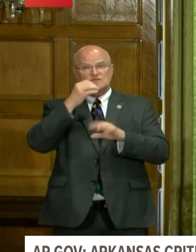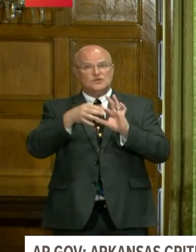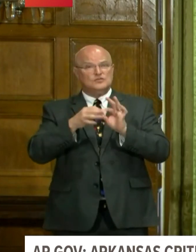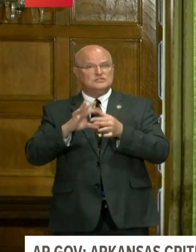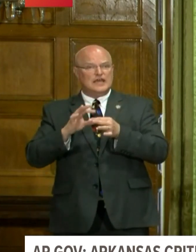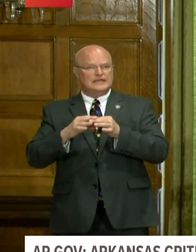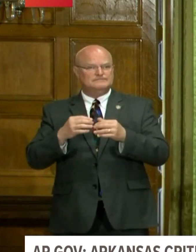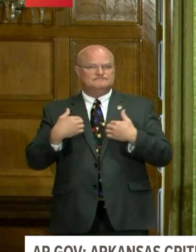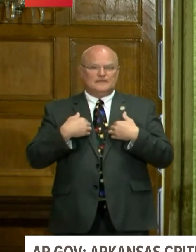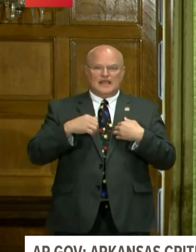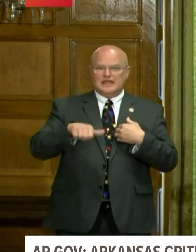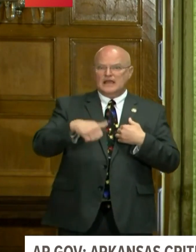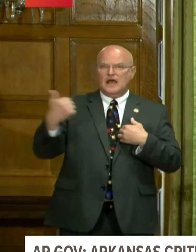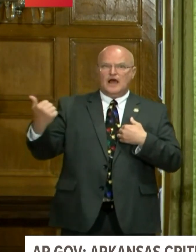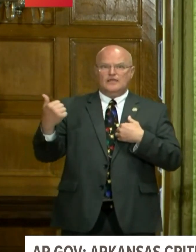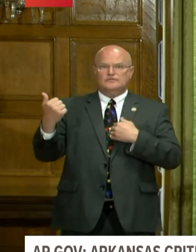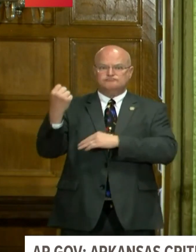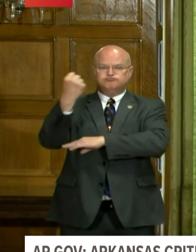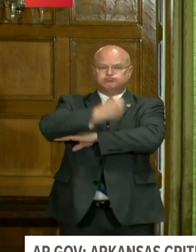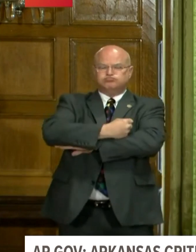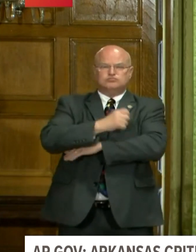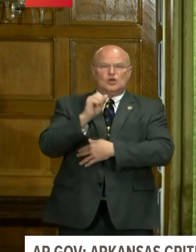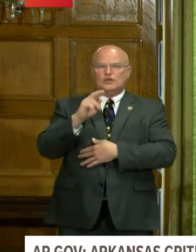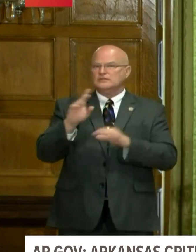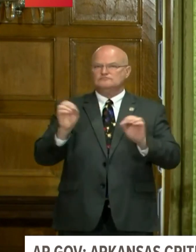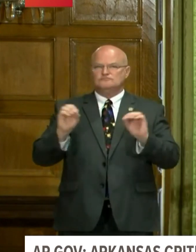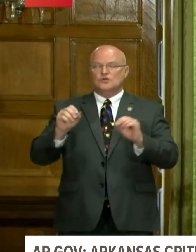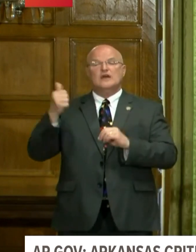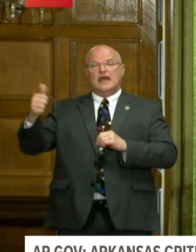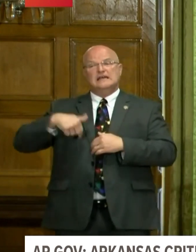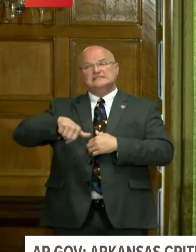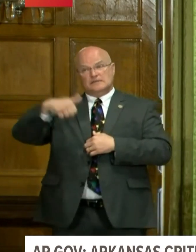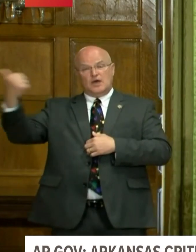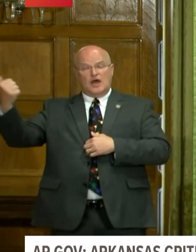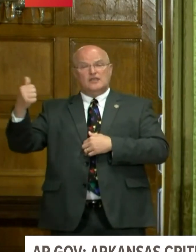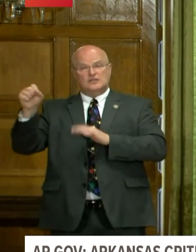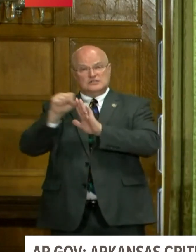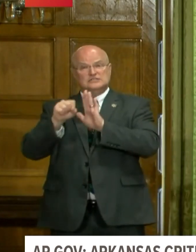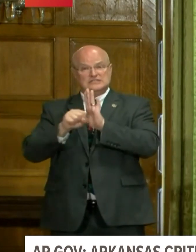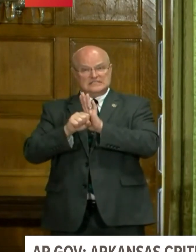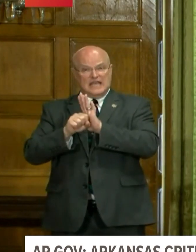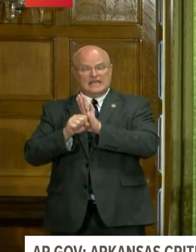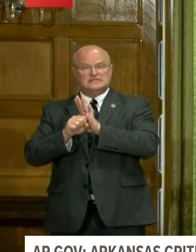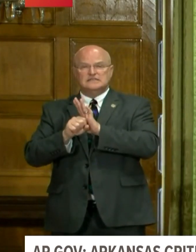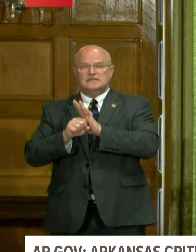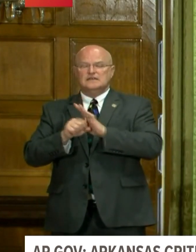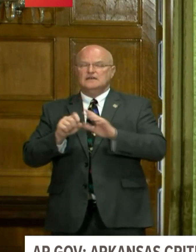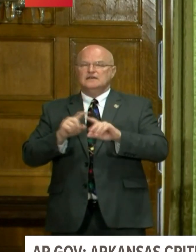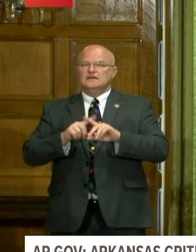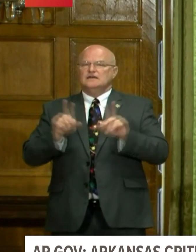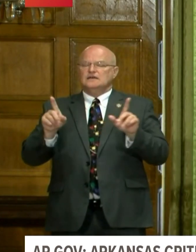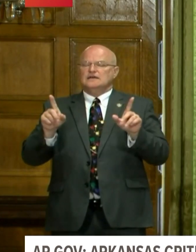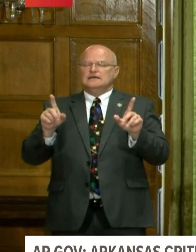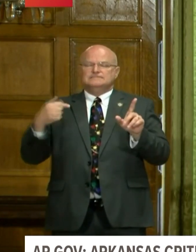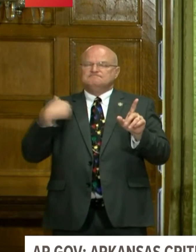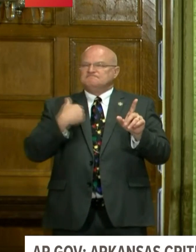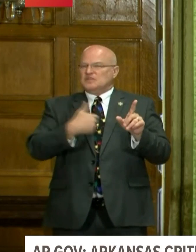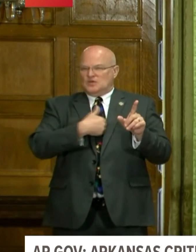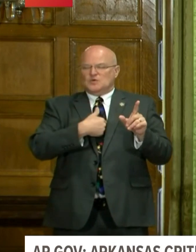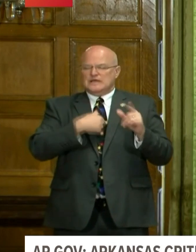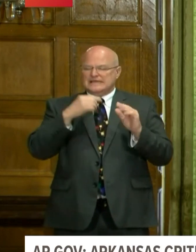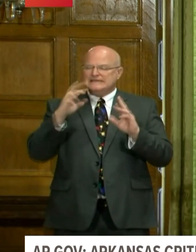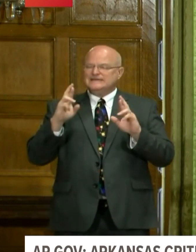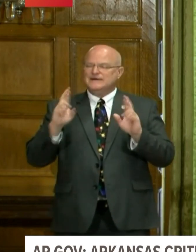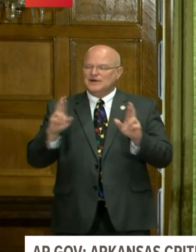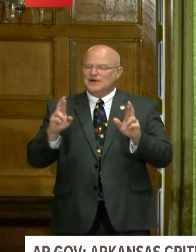And we haven't had any go down in Arkansas. While they've had some of them go down in other states, we've